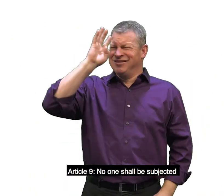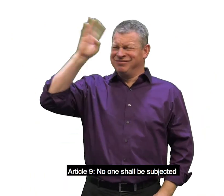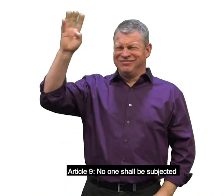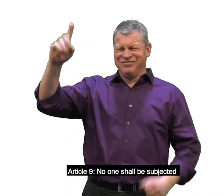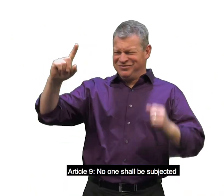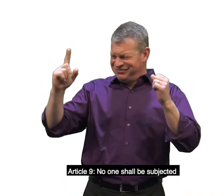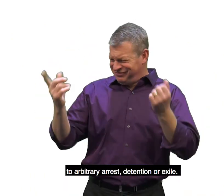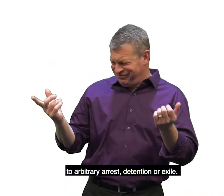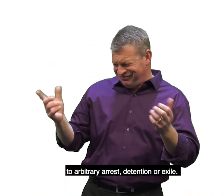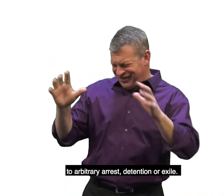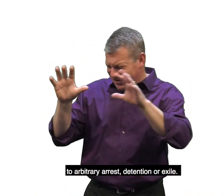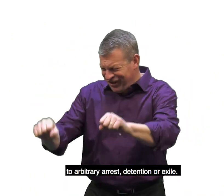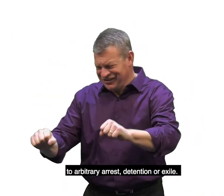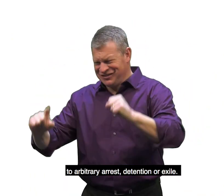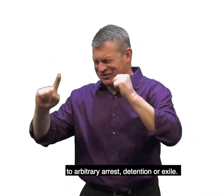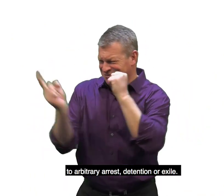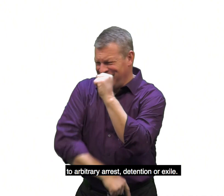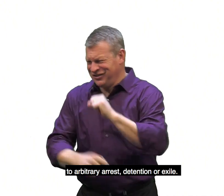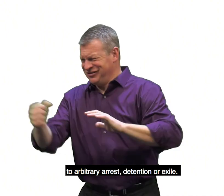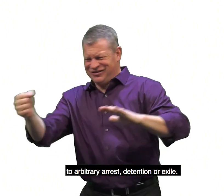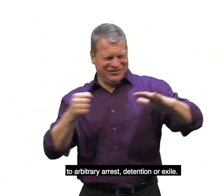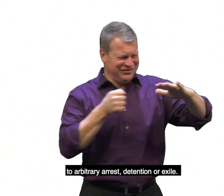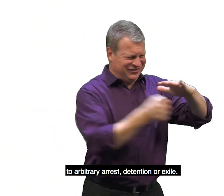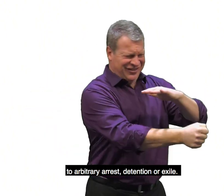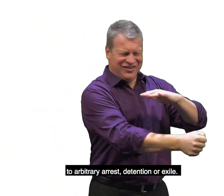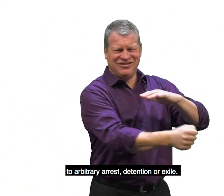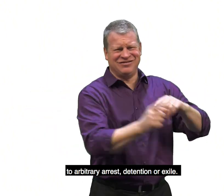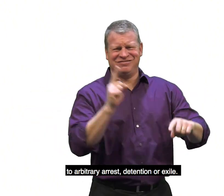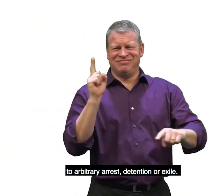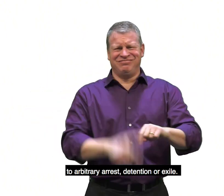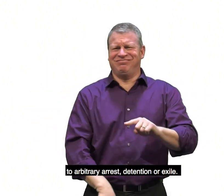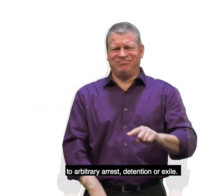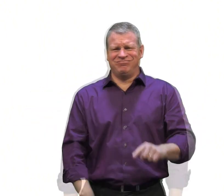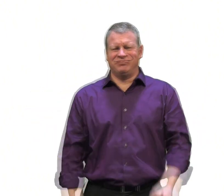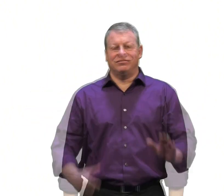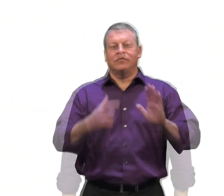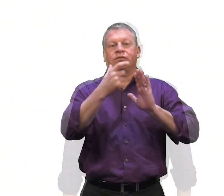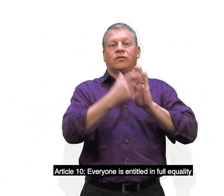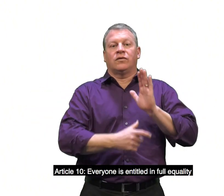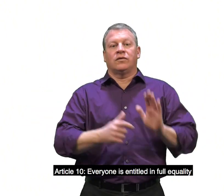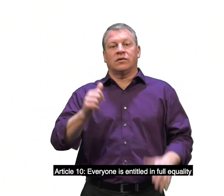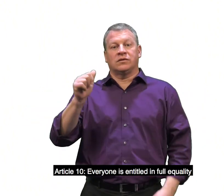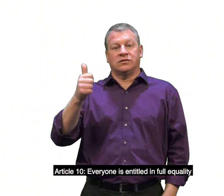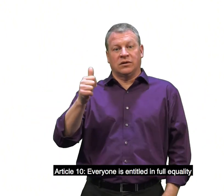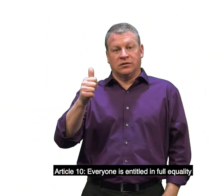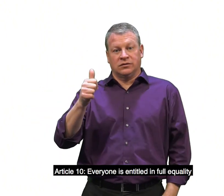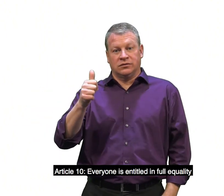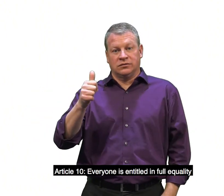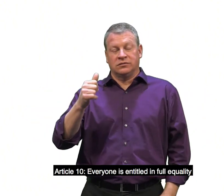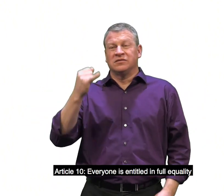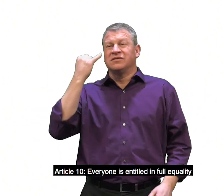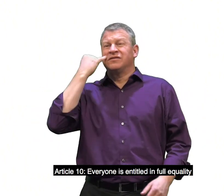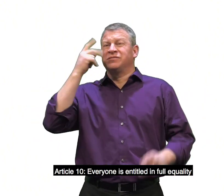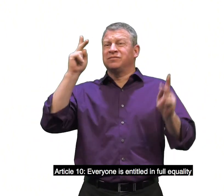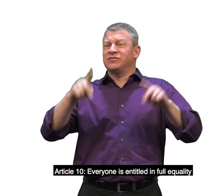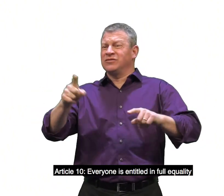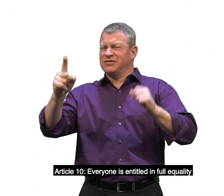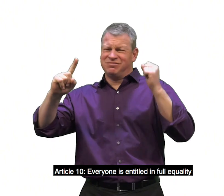be subjected to arbitrary arrest, detention, or exile. Article 10. Everyone